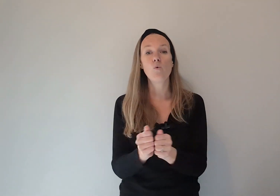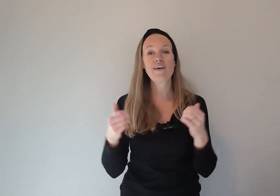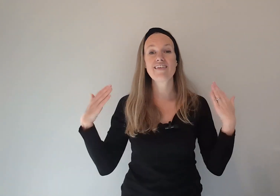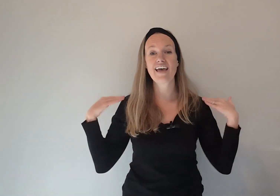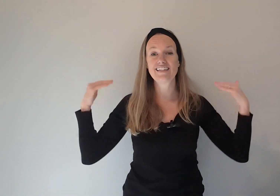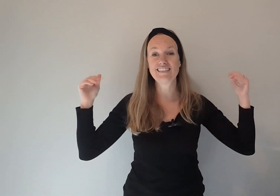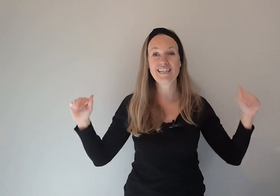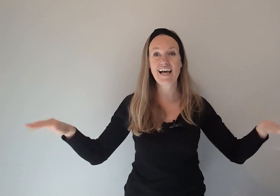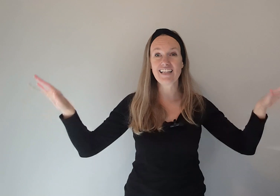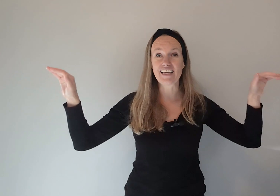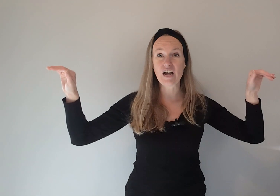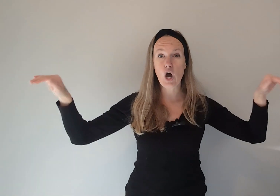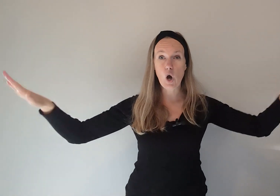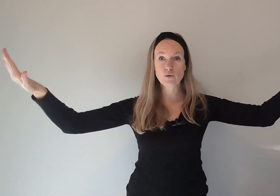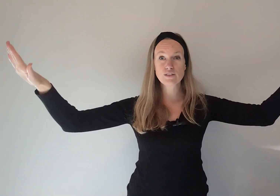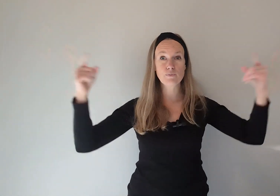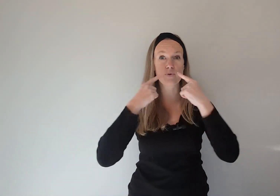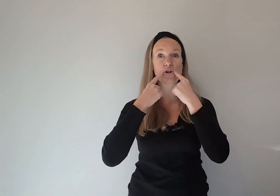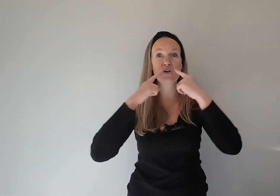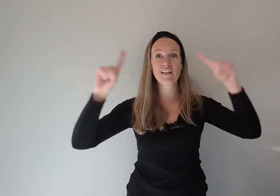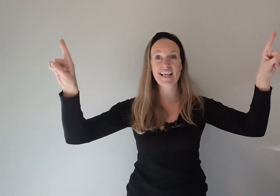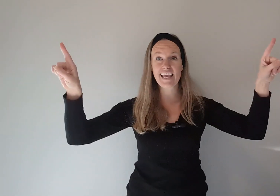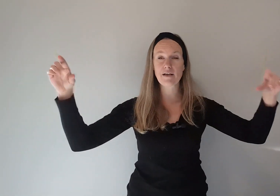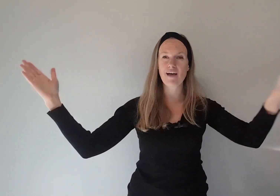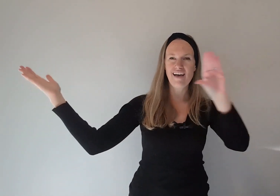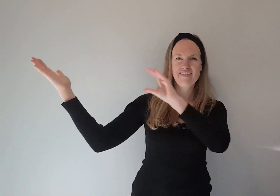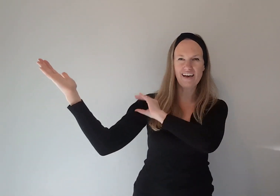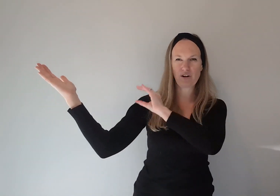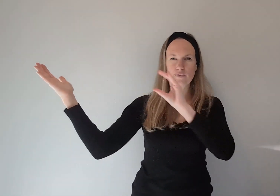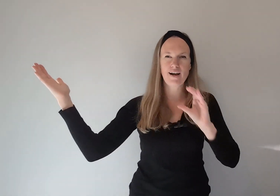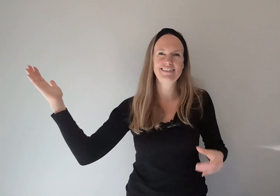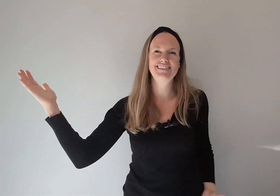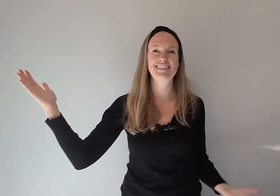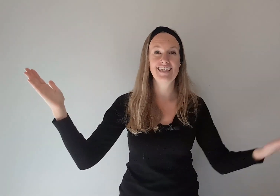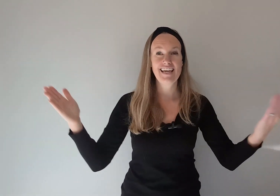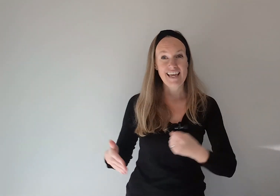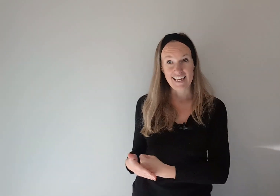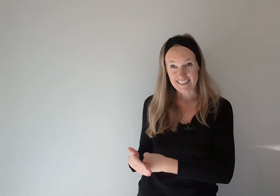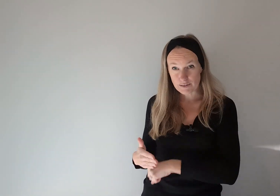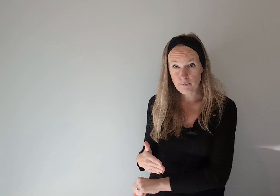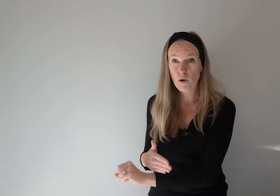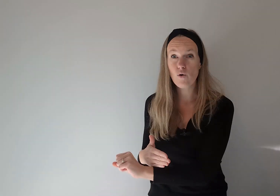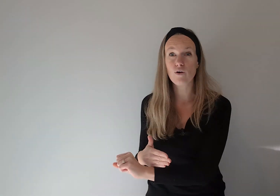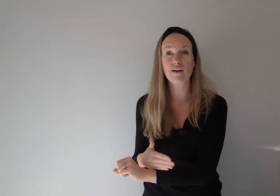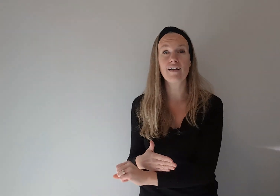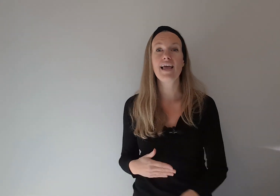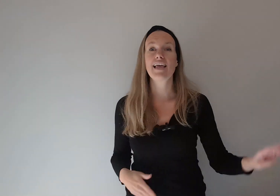With angelic hosts proclaim that Christ is born